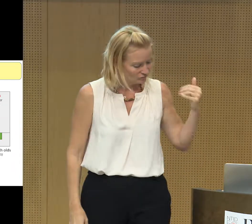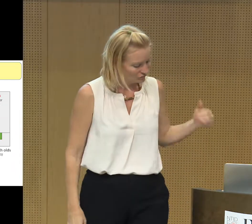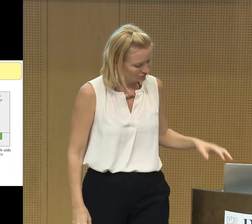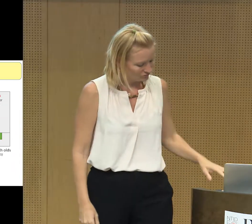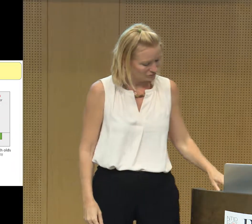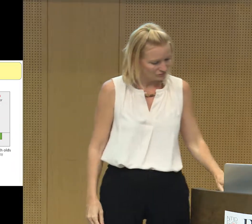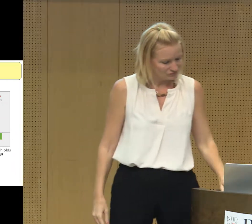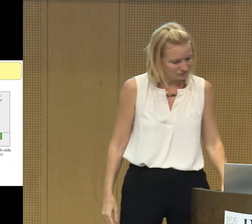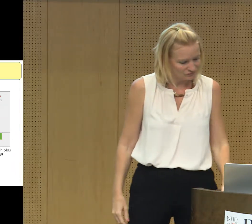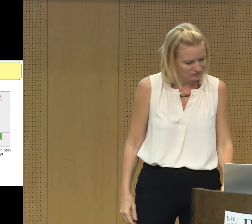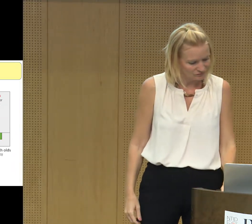before.